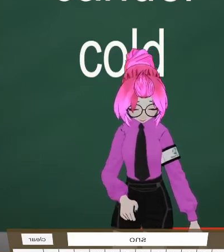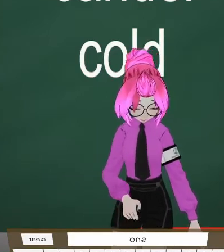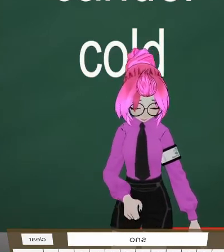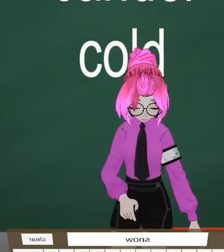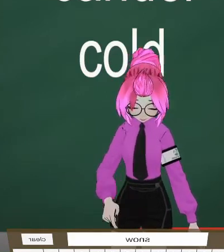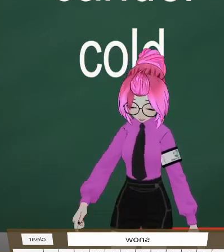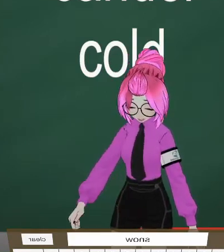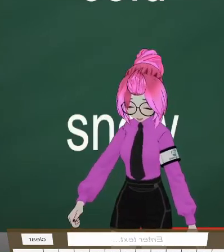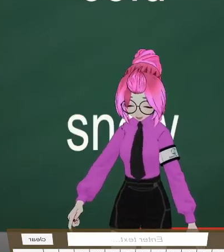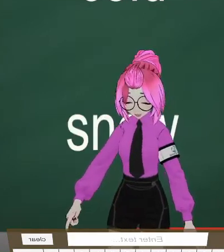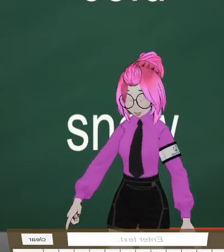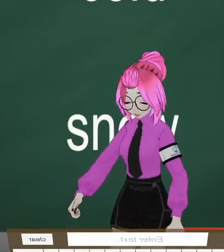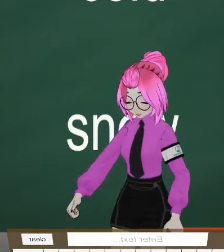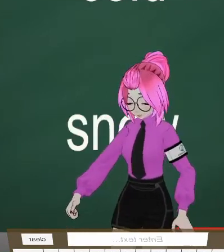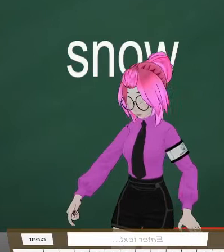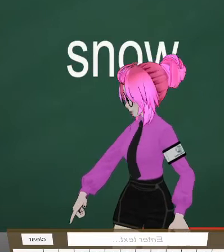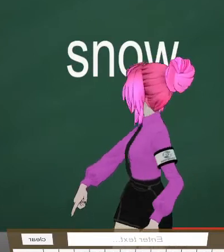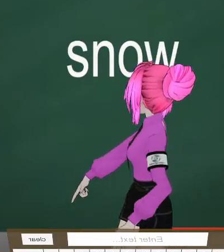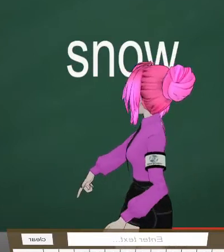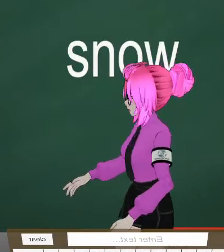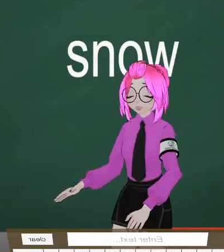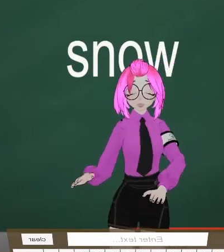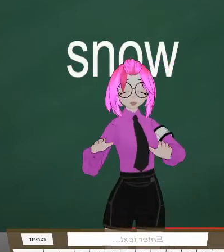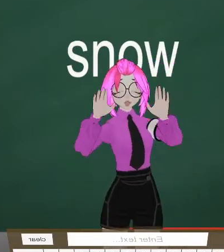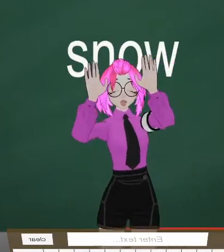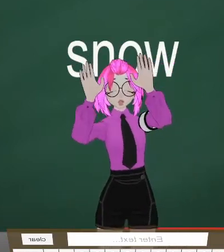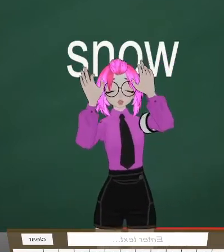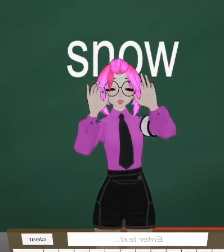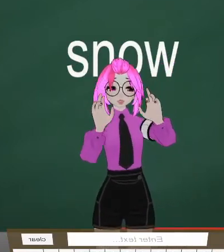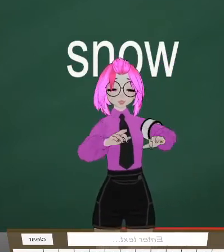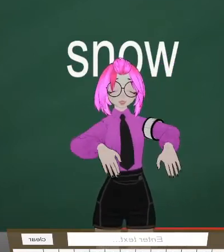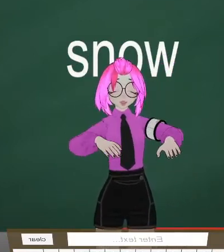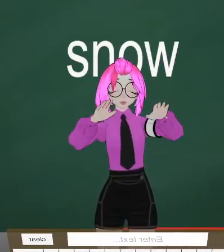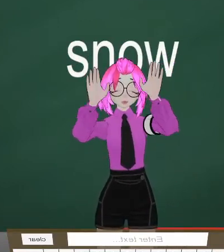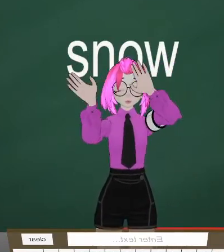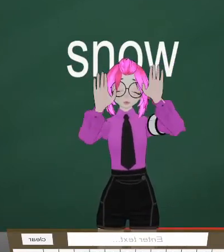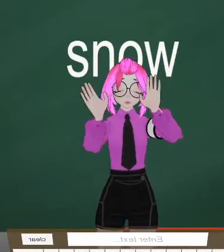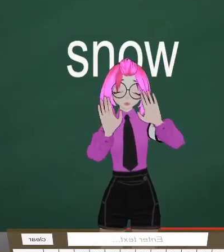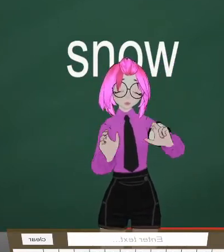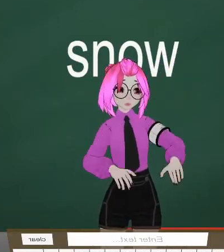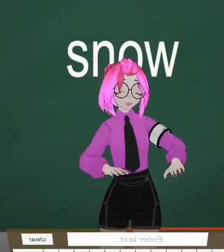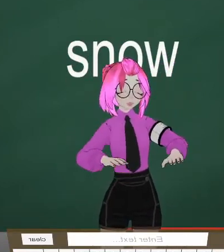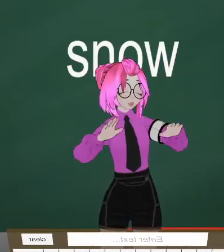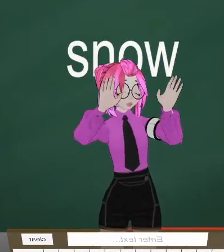next is snow snow snow